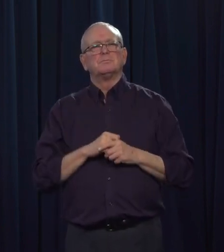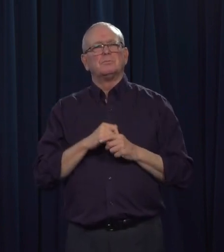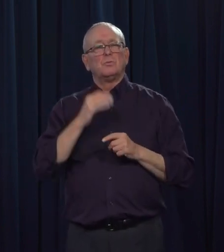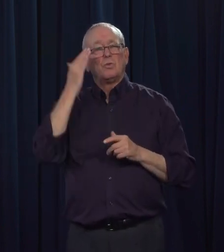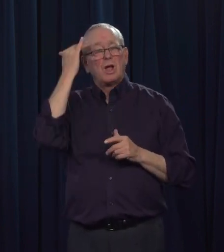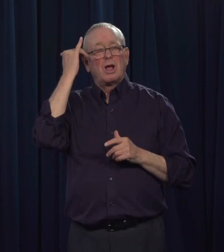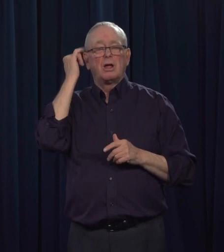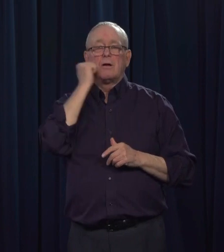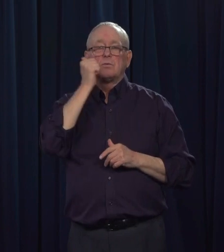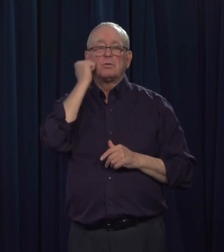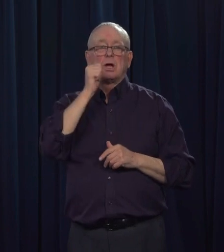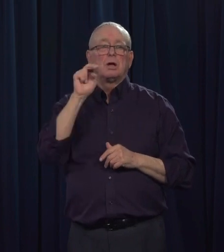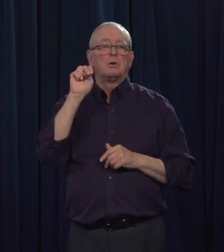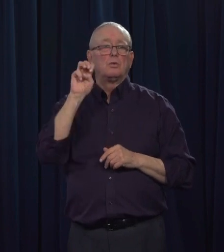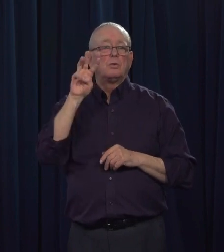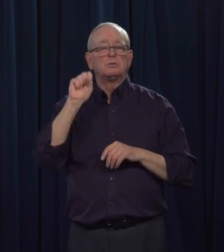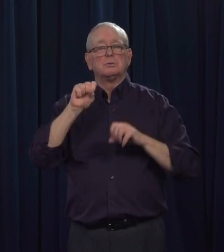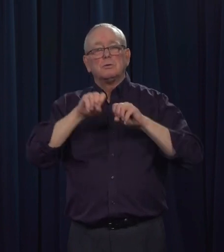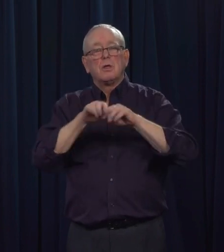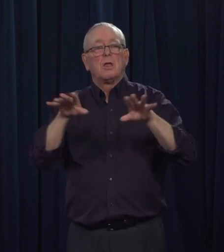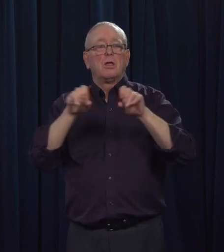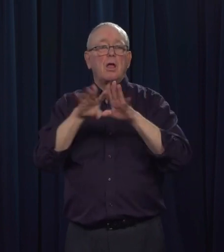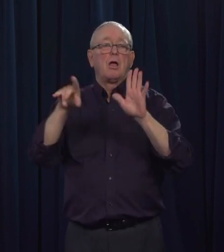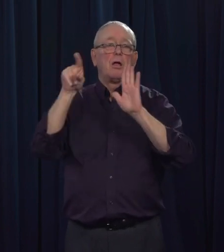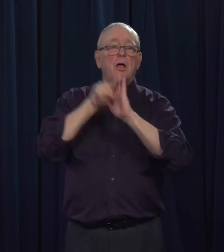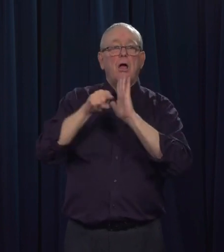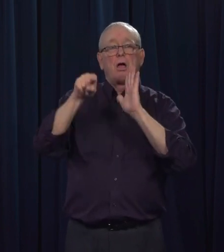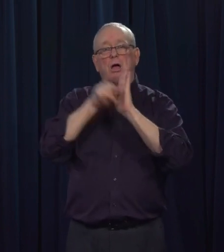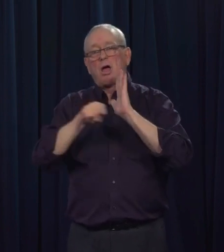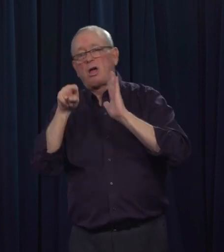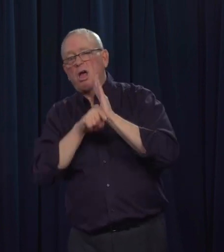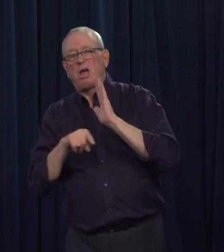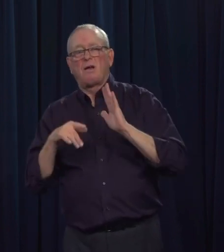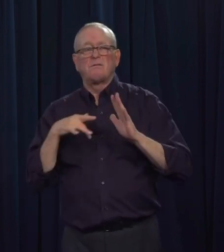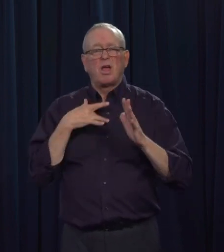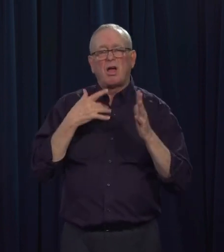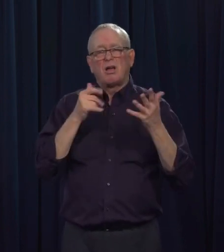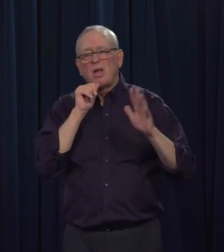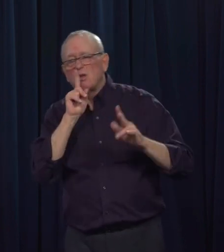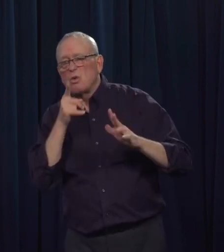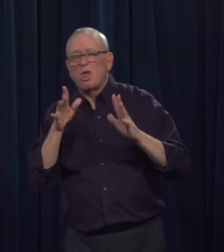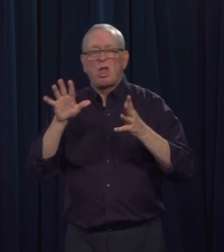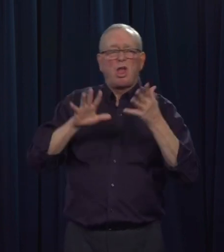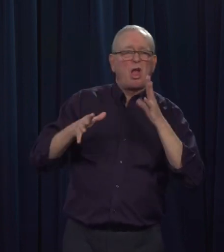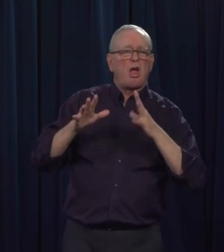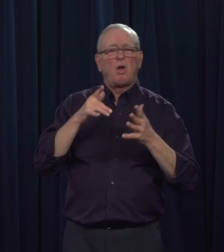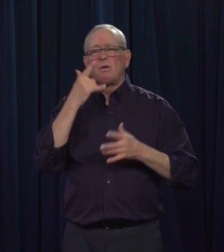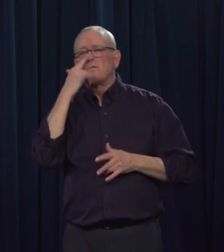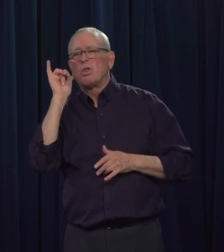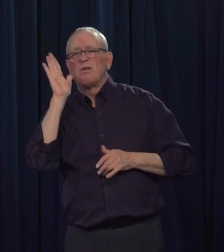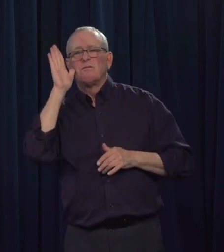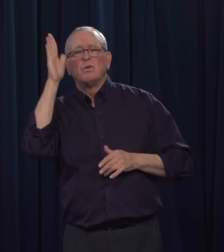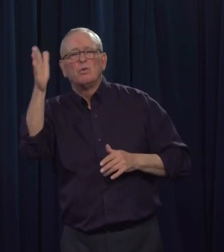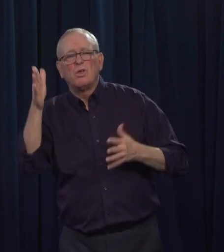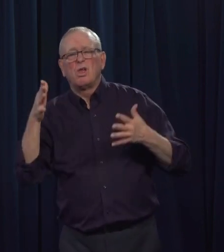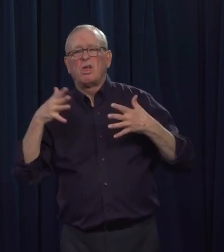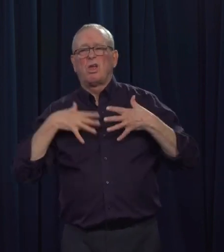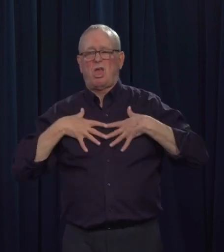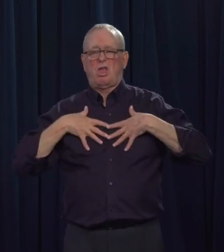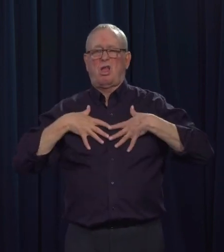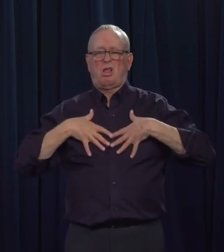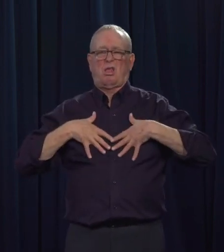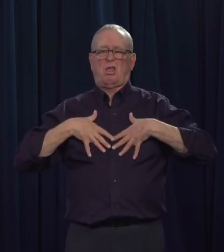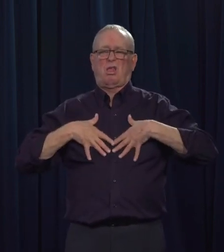frightening and things are uncertain. We don't know how this will unfold. And so having something that can come in